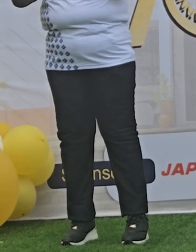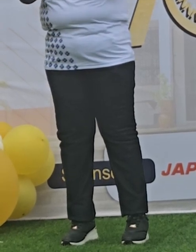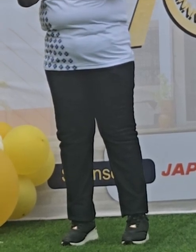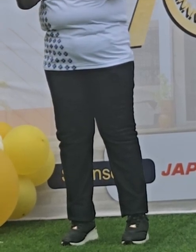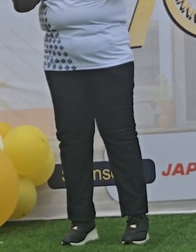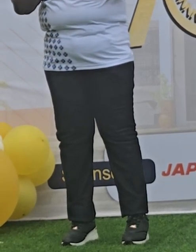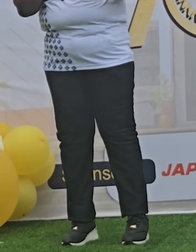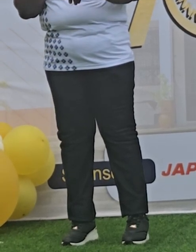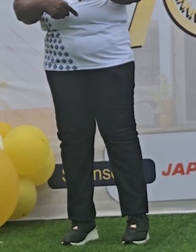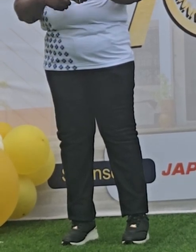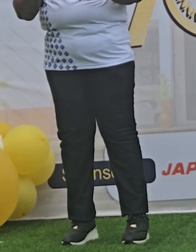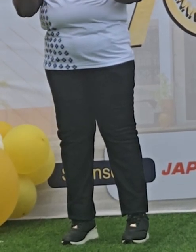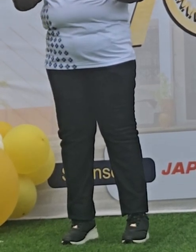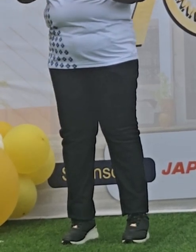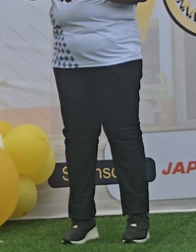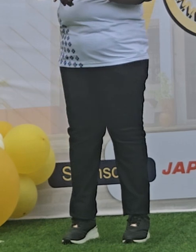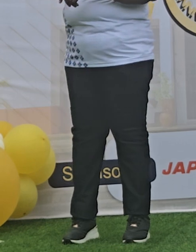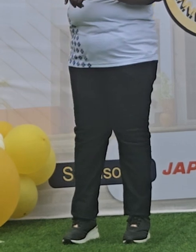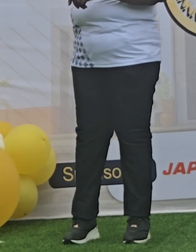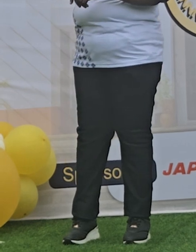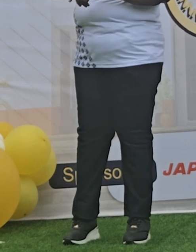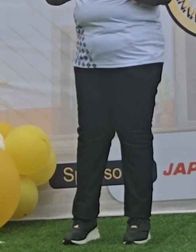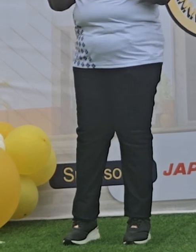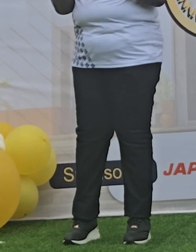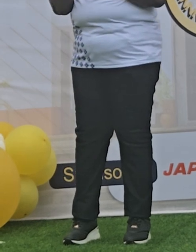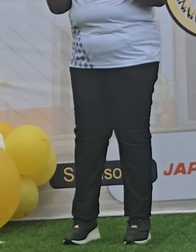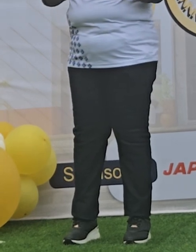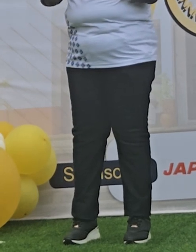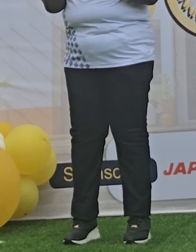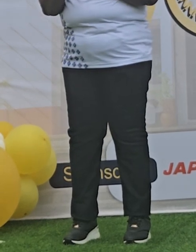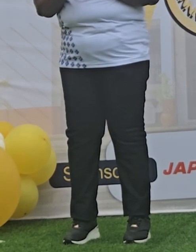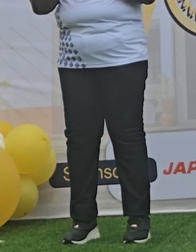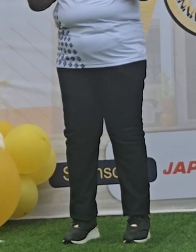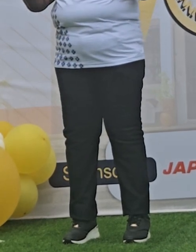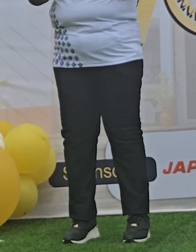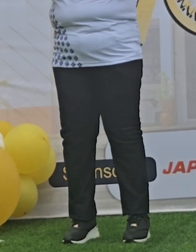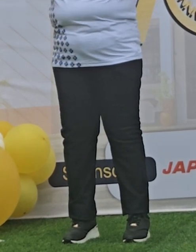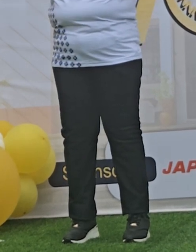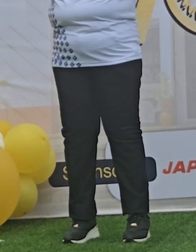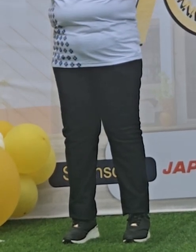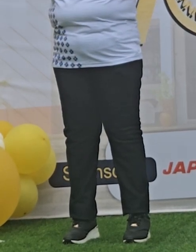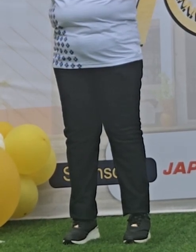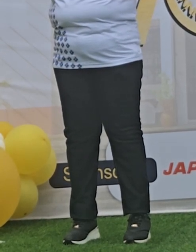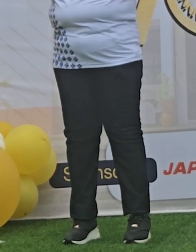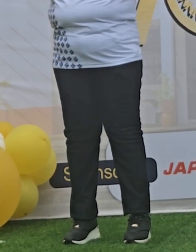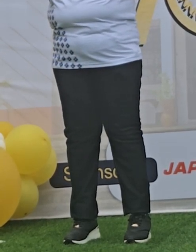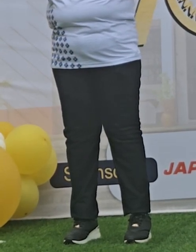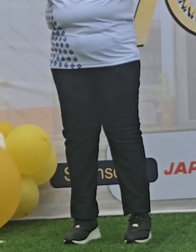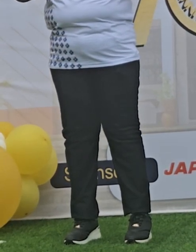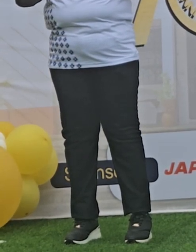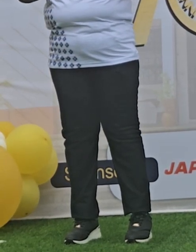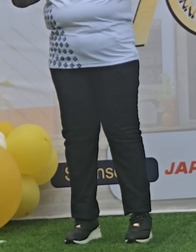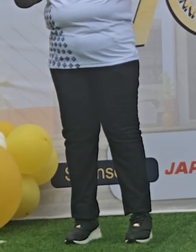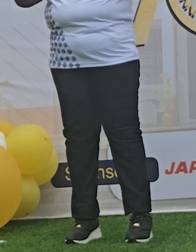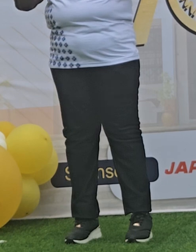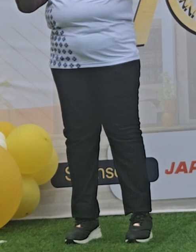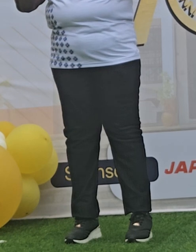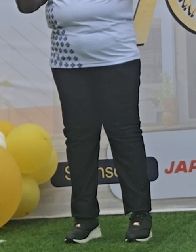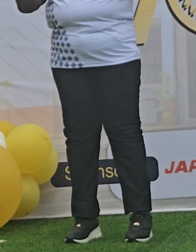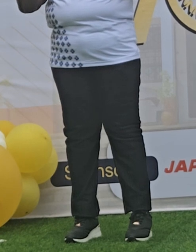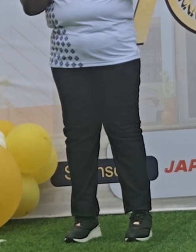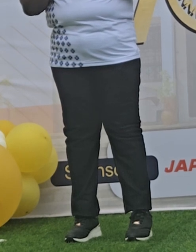So Buzia's departure created a big gap in the administration of